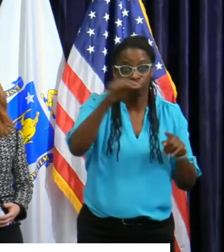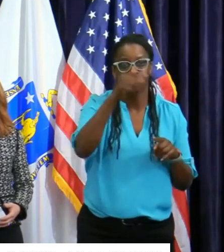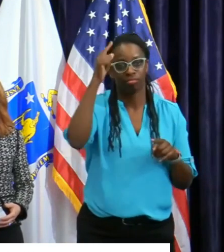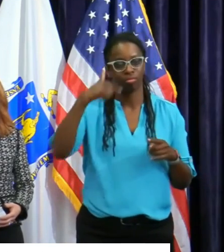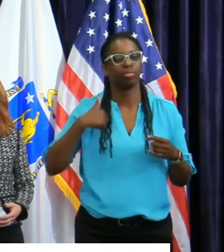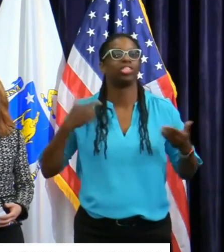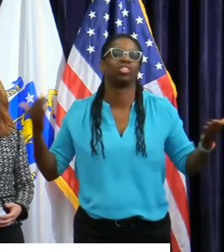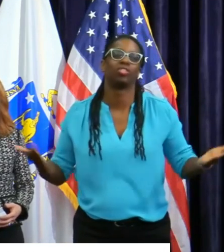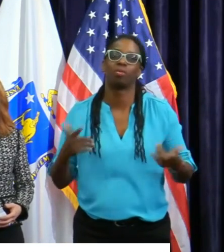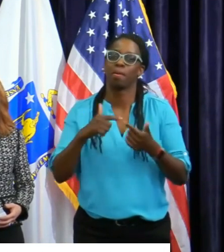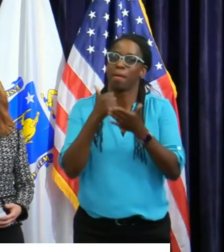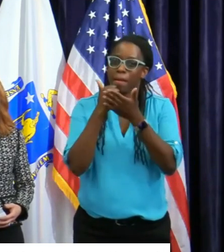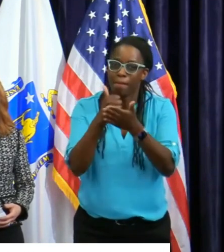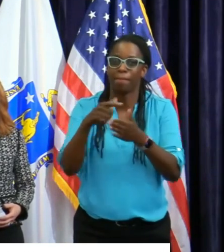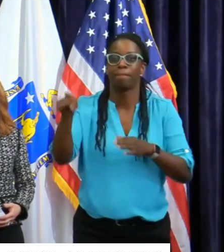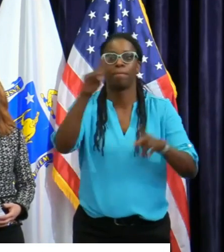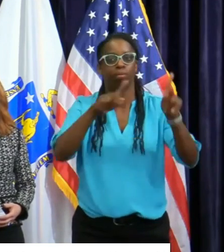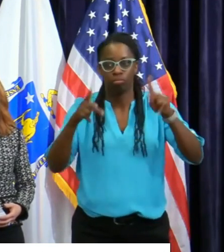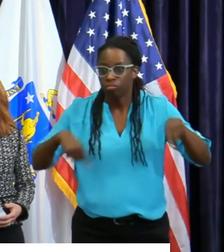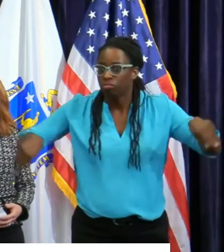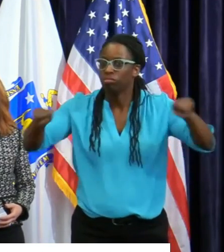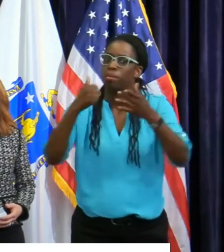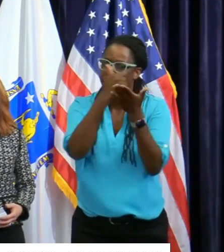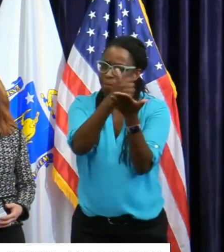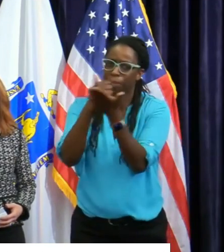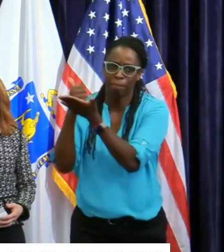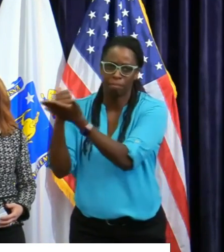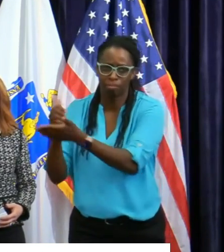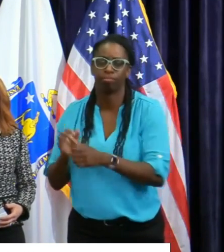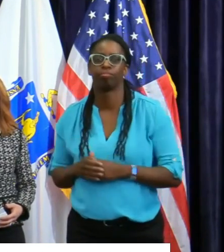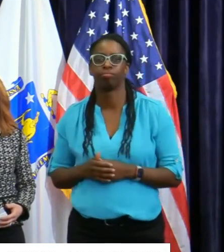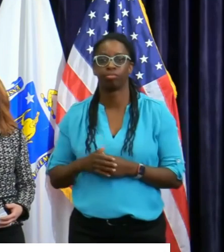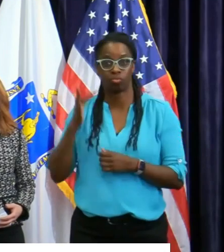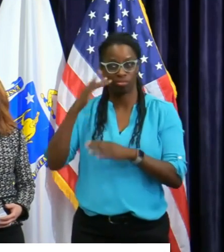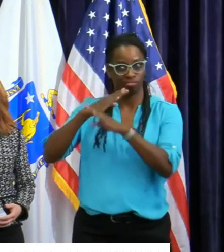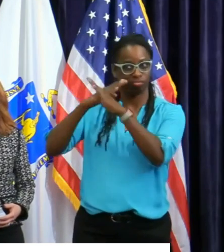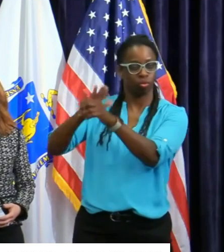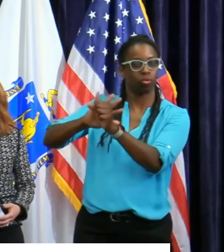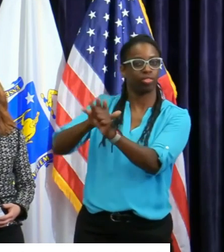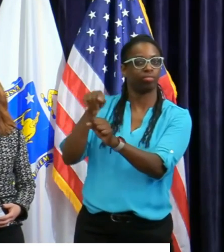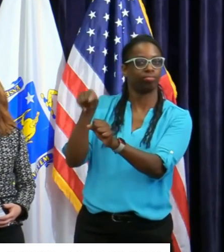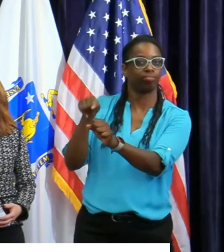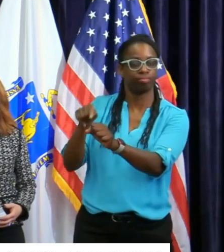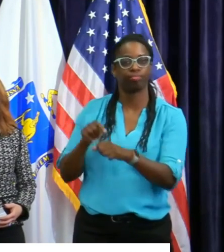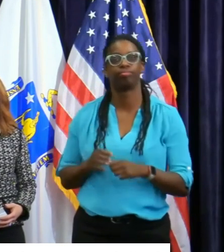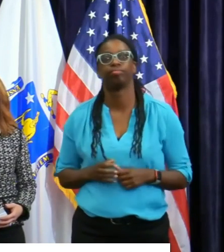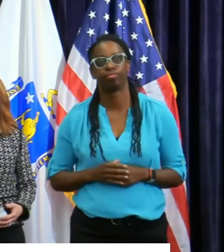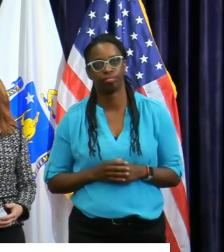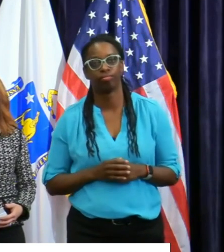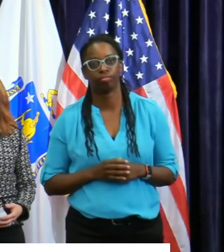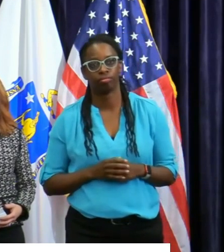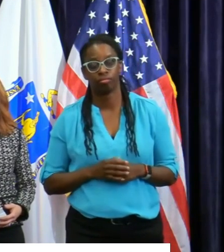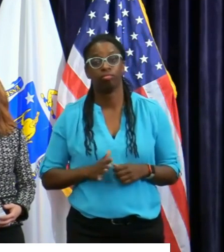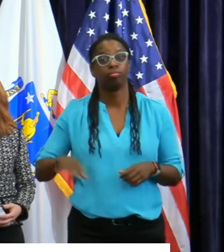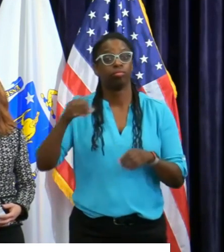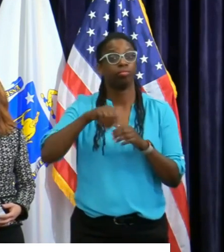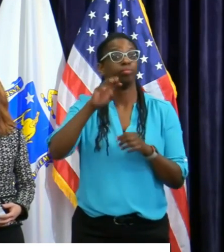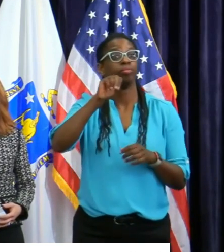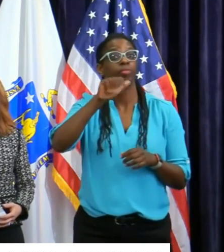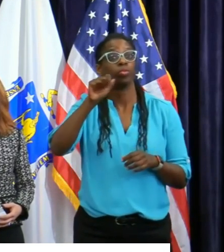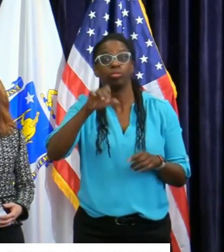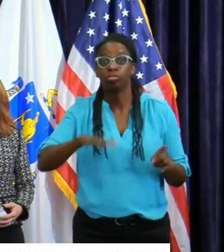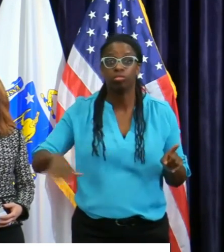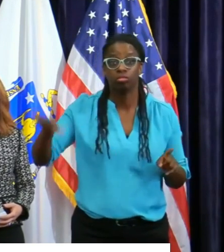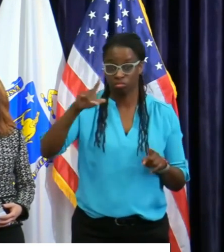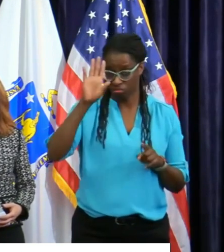work together in the battle against COVID. We also told them, as local officials, that they know their communities best, and